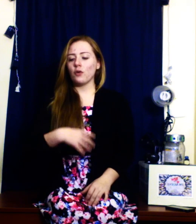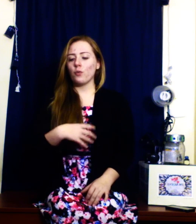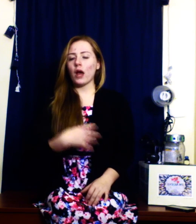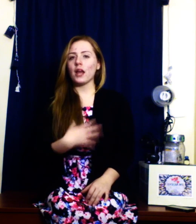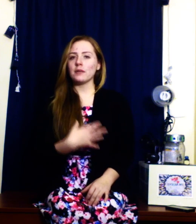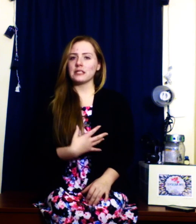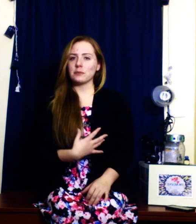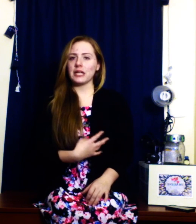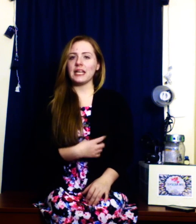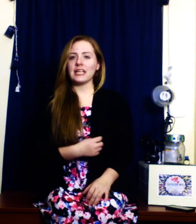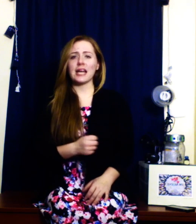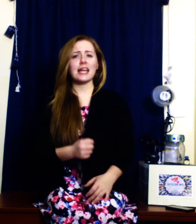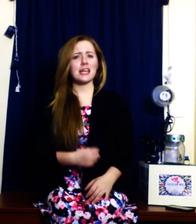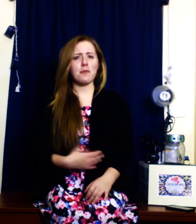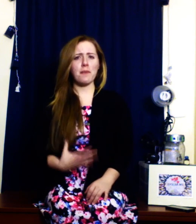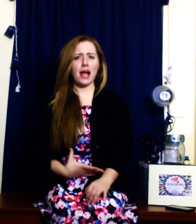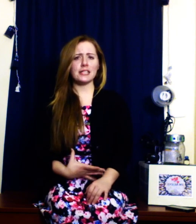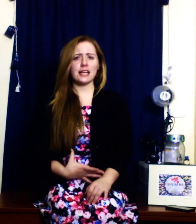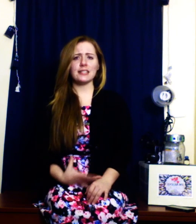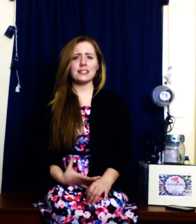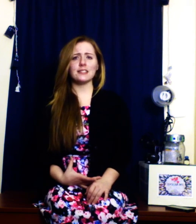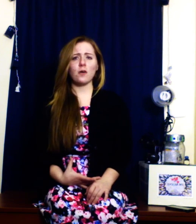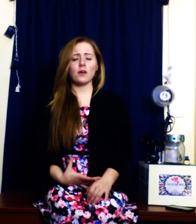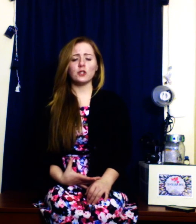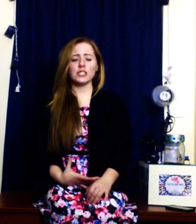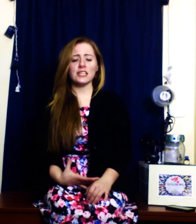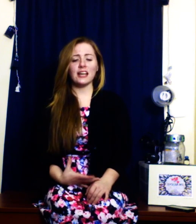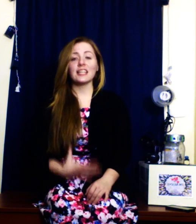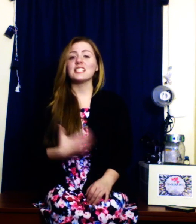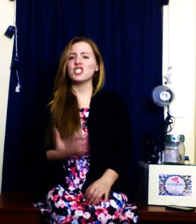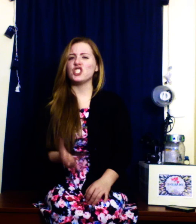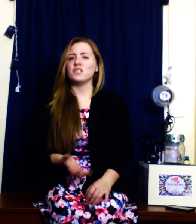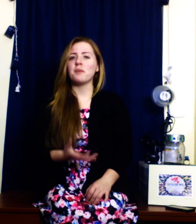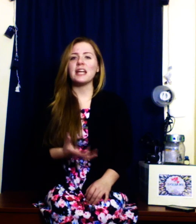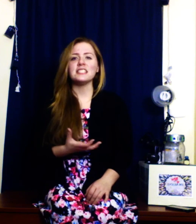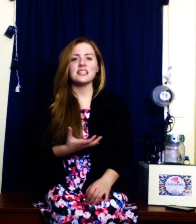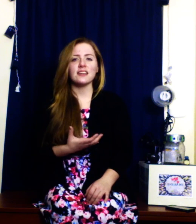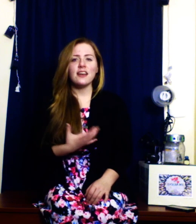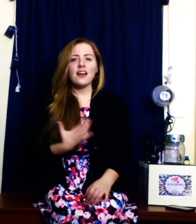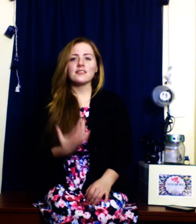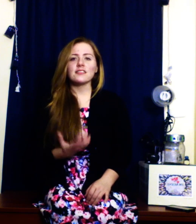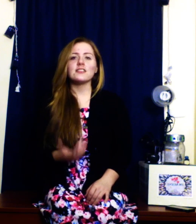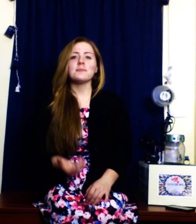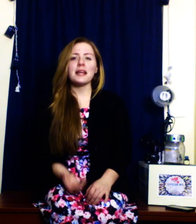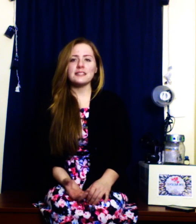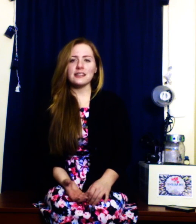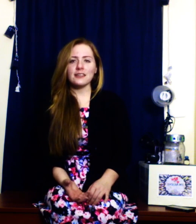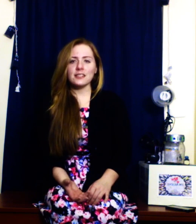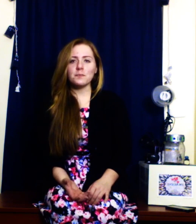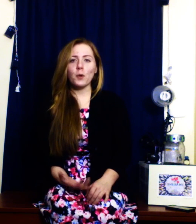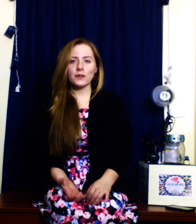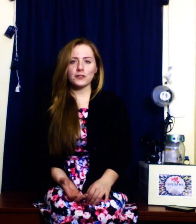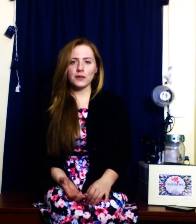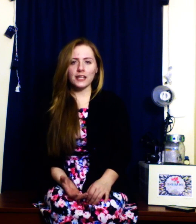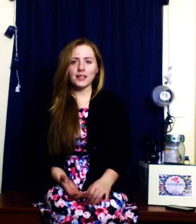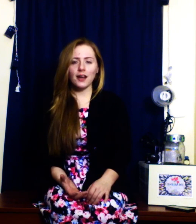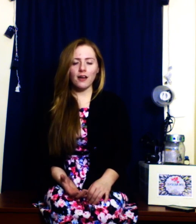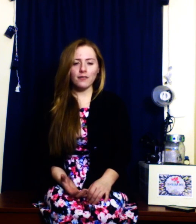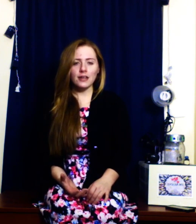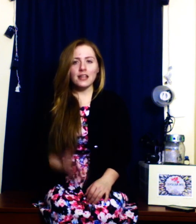While I'm explaining, kind of keep in mind that this song, like I said, she's painting, it's like she's painting this portrait of